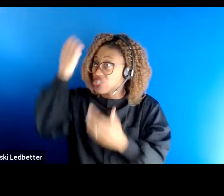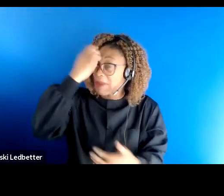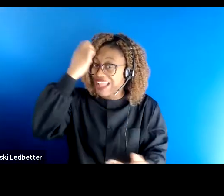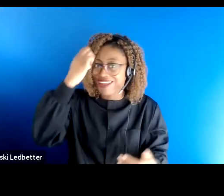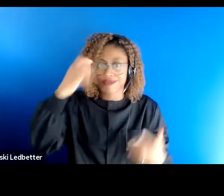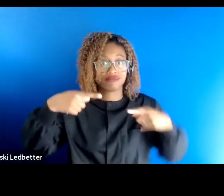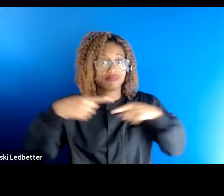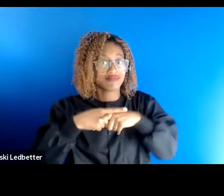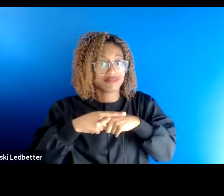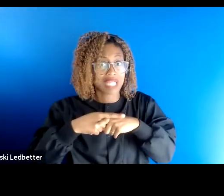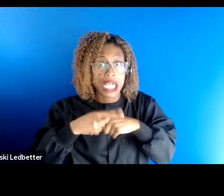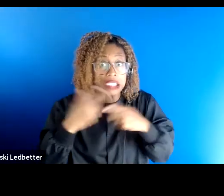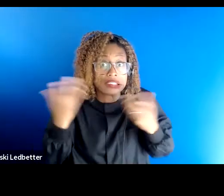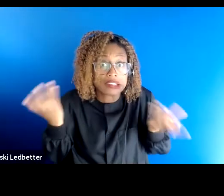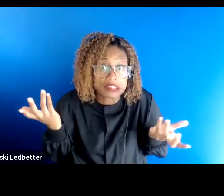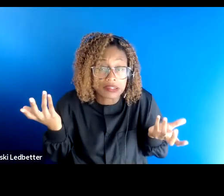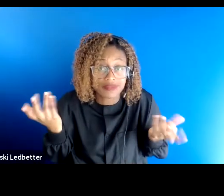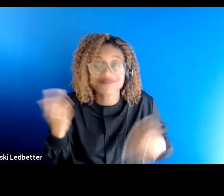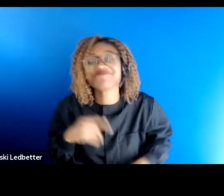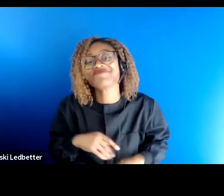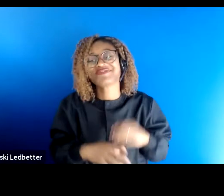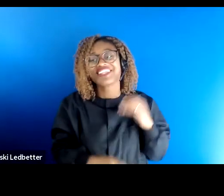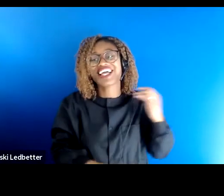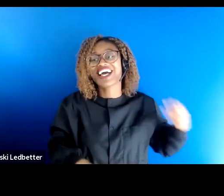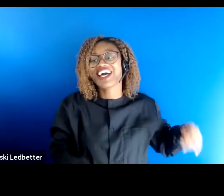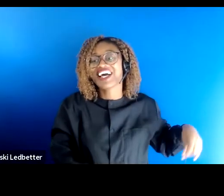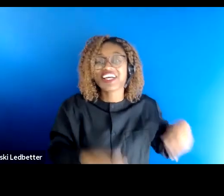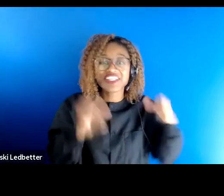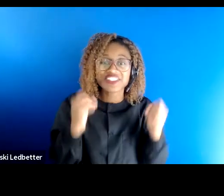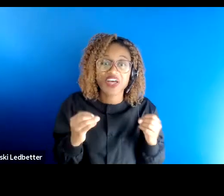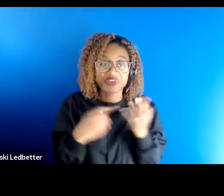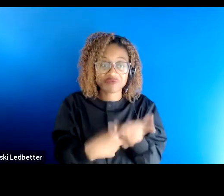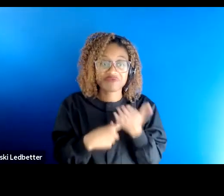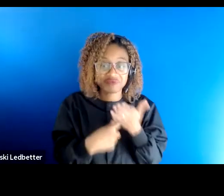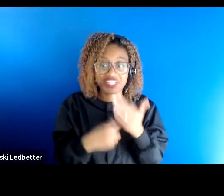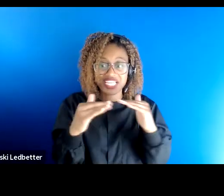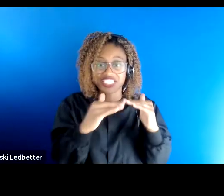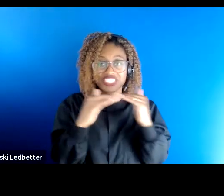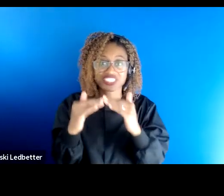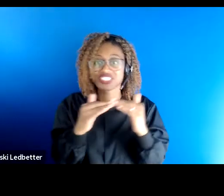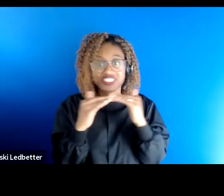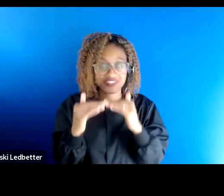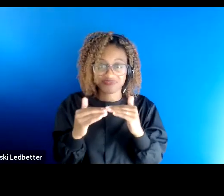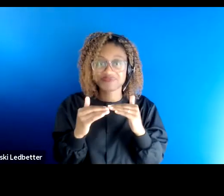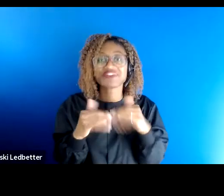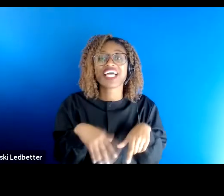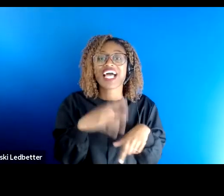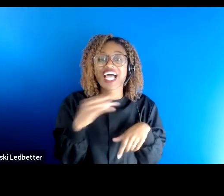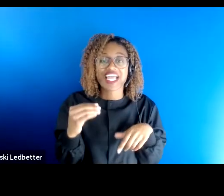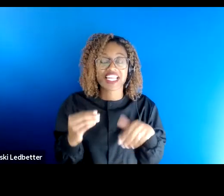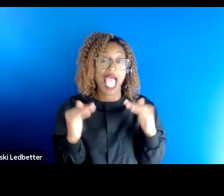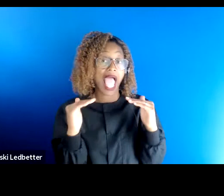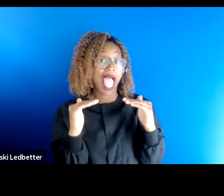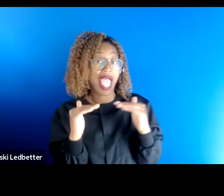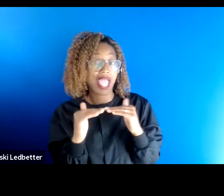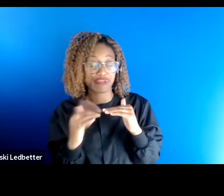problematic. So let's talk really quick about justice, equity, and equality. We have a